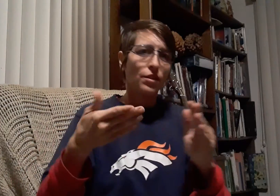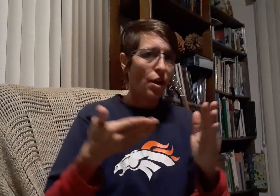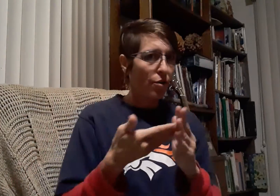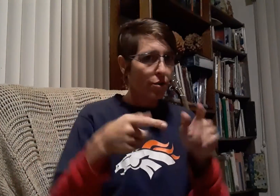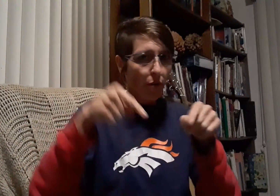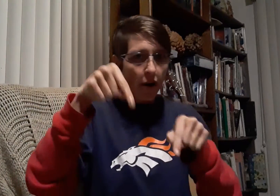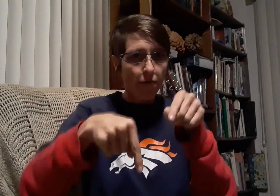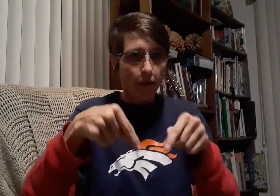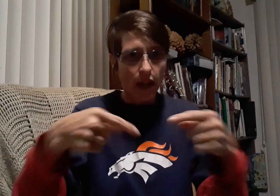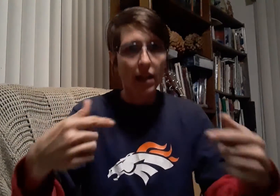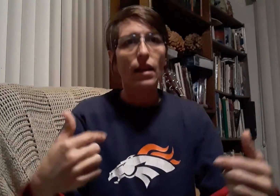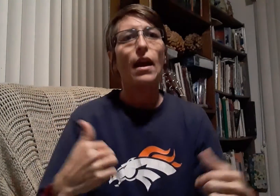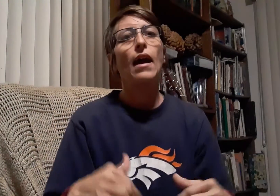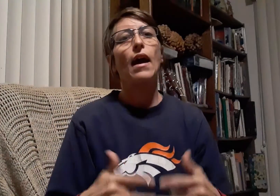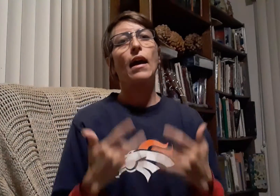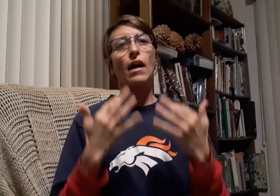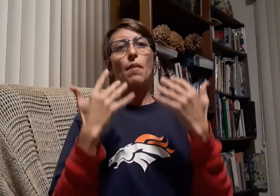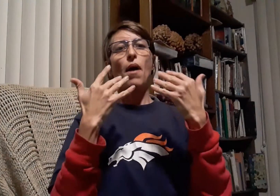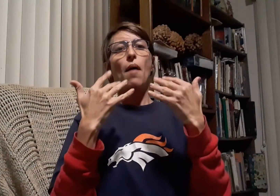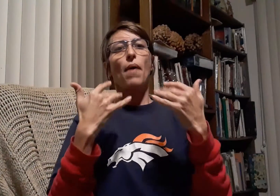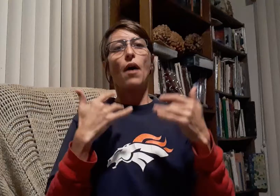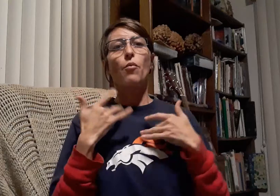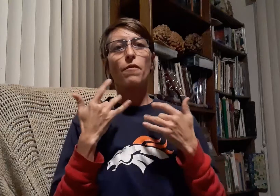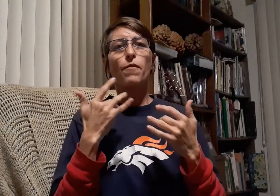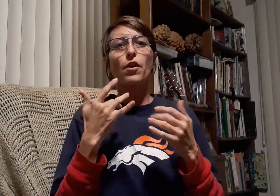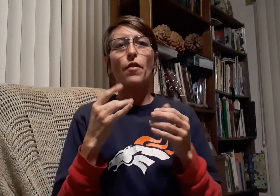go to our feet and come up, and we feel the